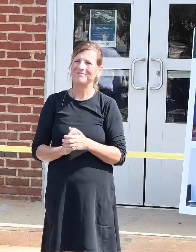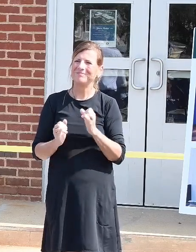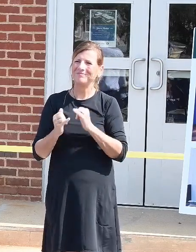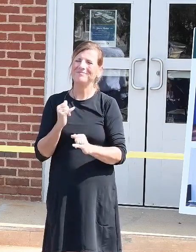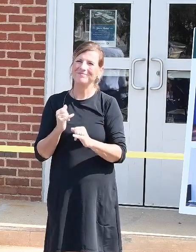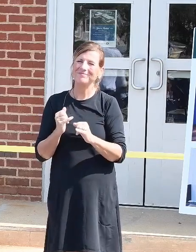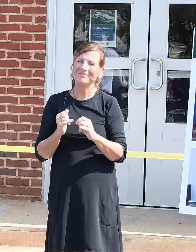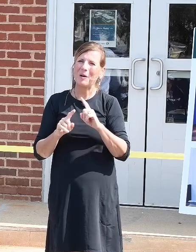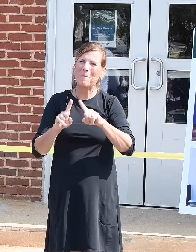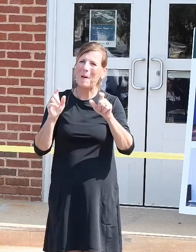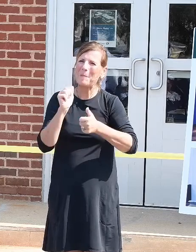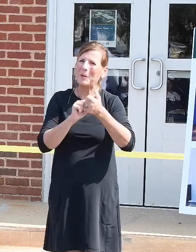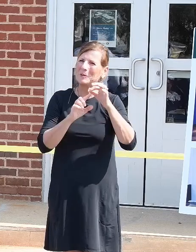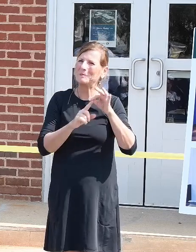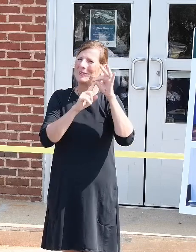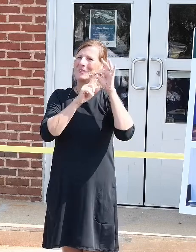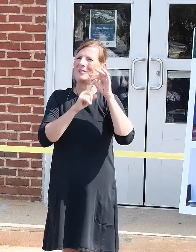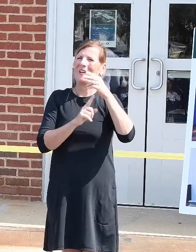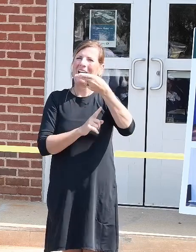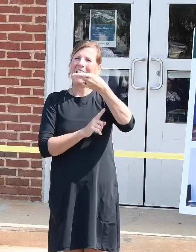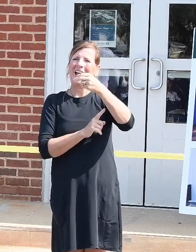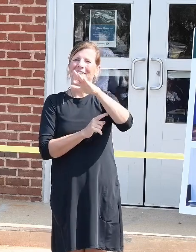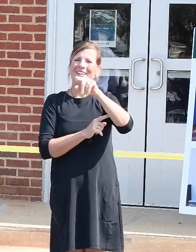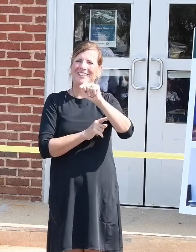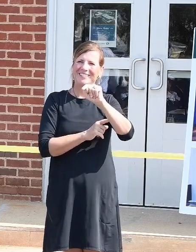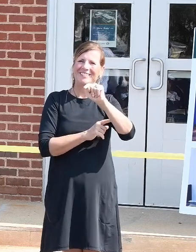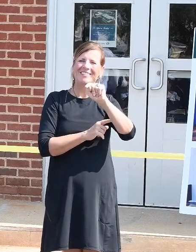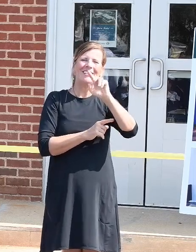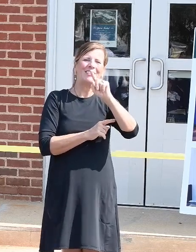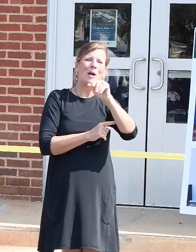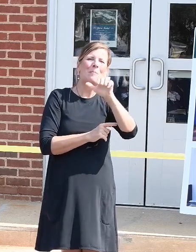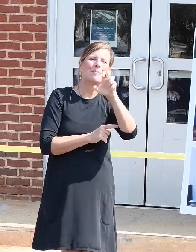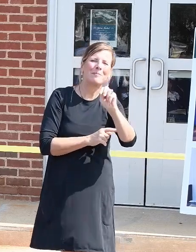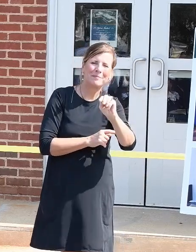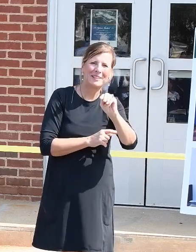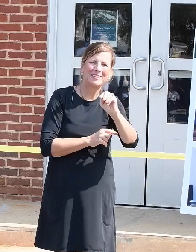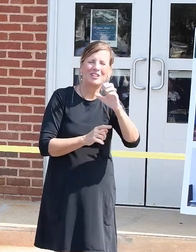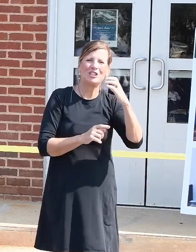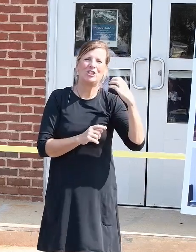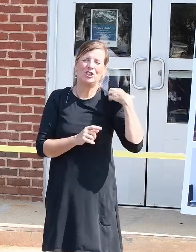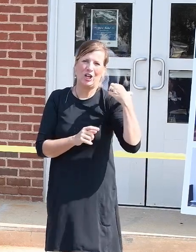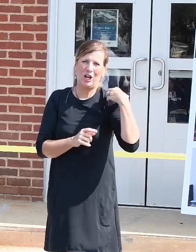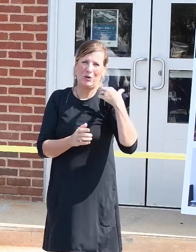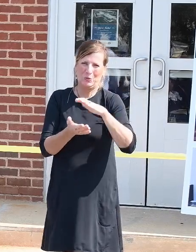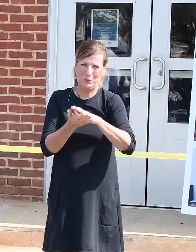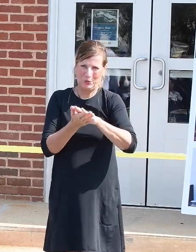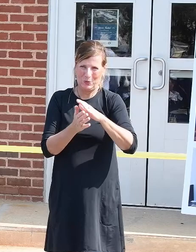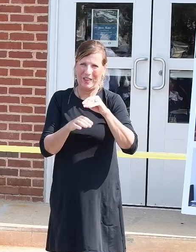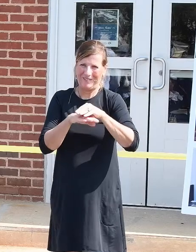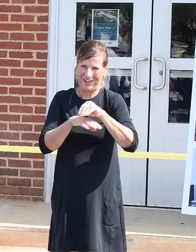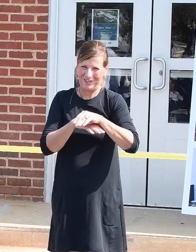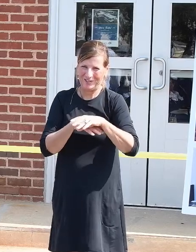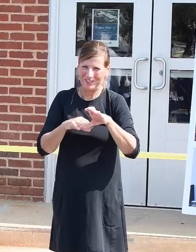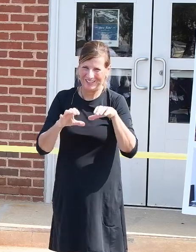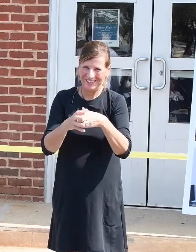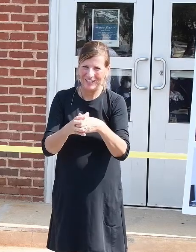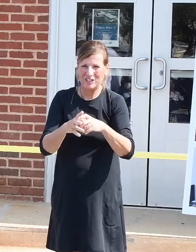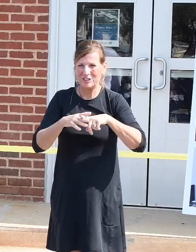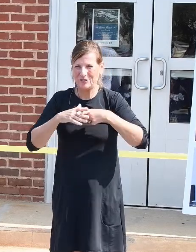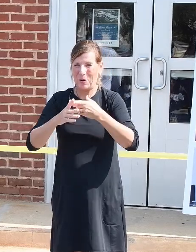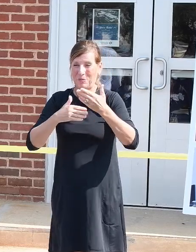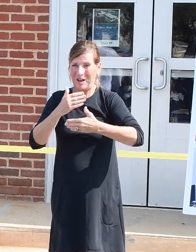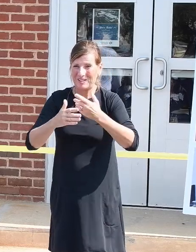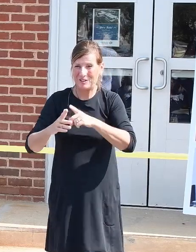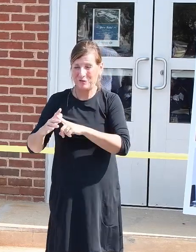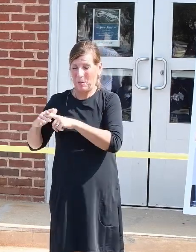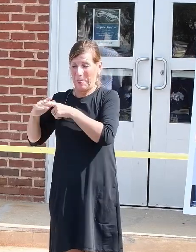the chair of our Harriet Tubman School Advisory and who actually began this process with us from the very beginning